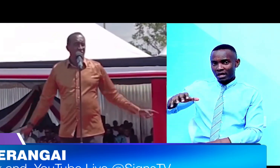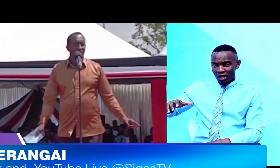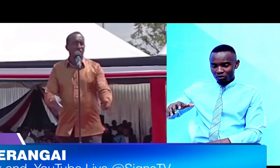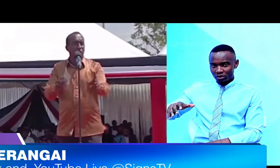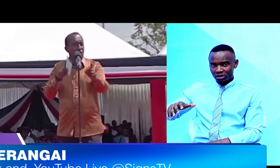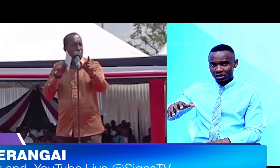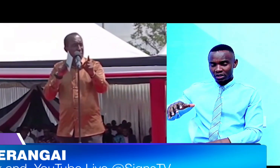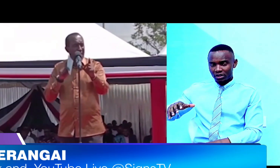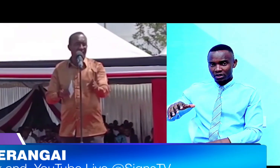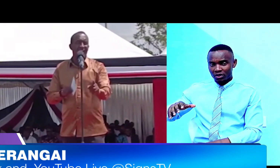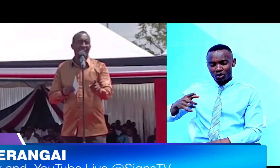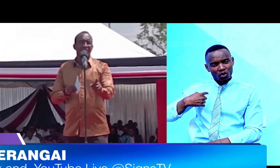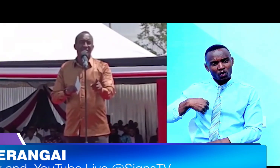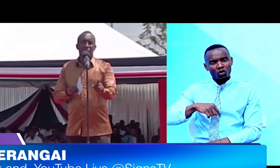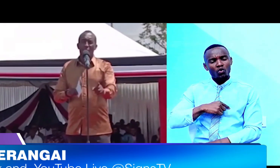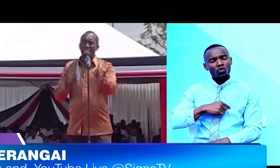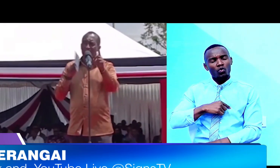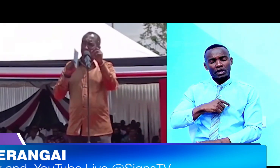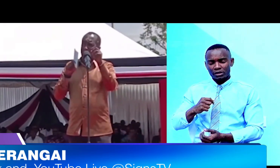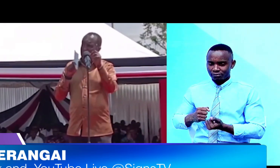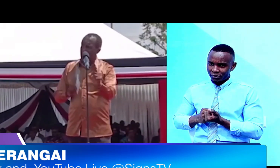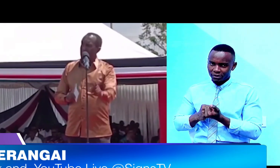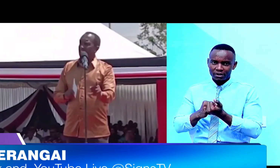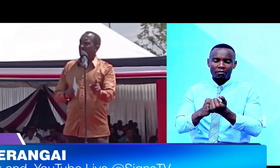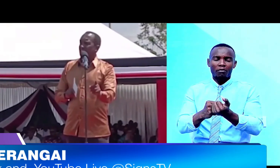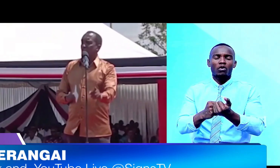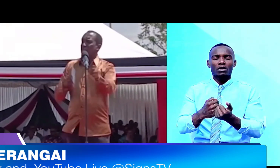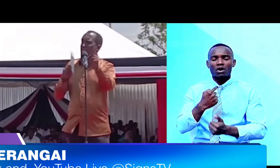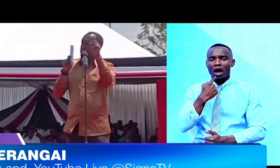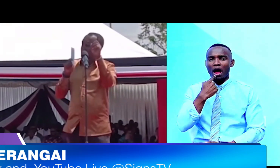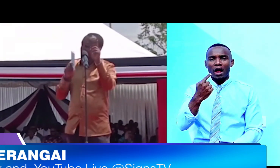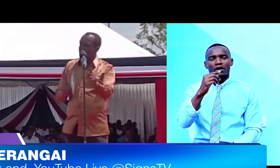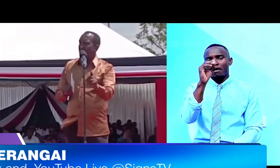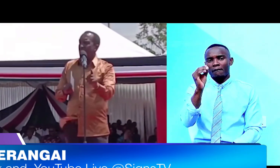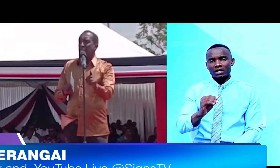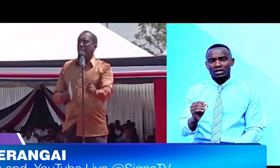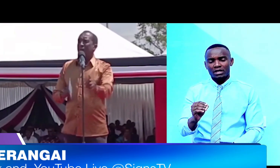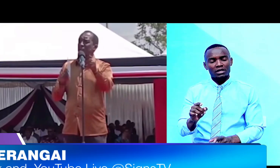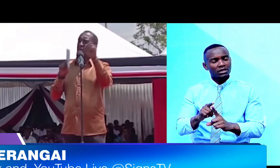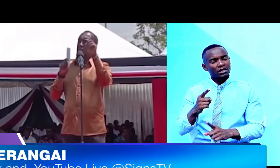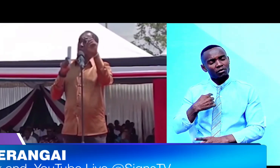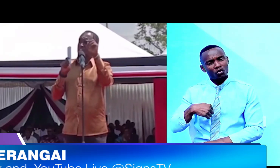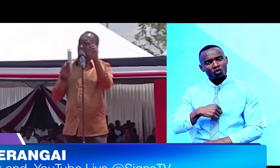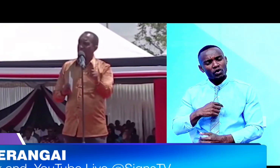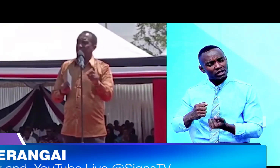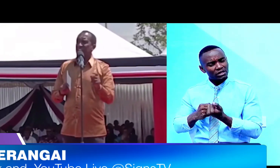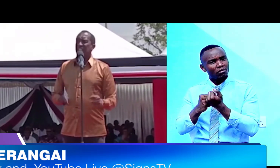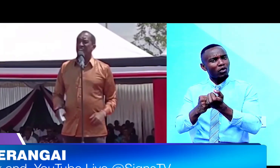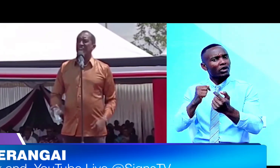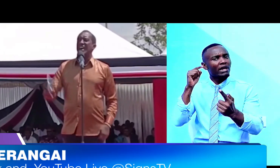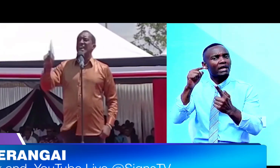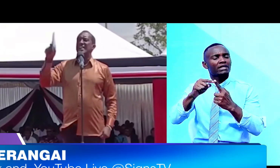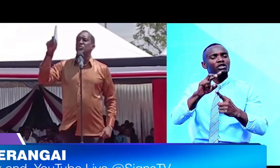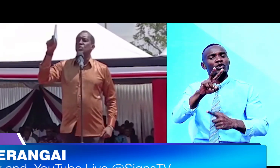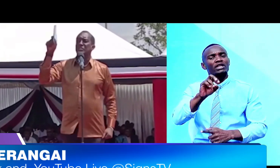sisi tuko nyuma yake 100% na tutasupport yeye mpaka 2027. Yeye anaenda 2